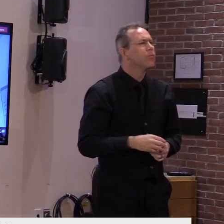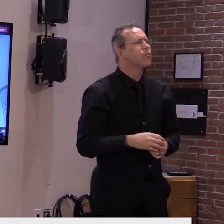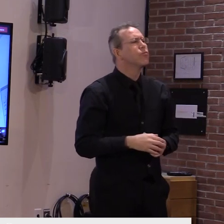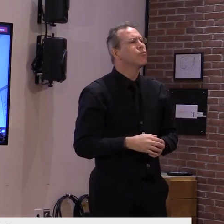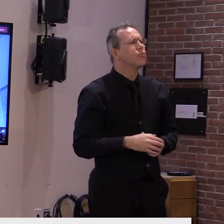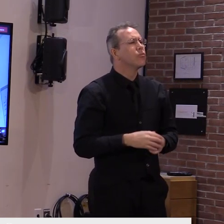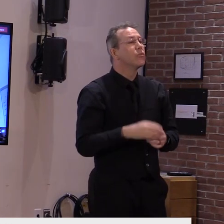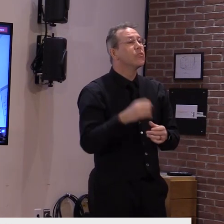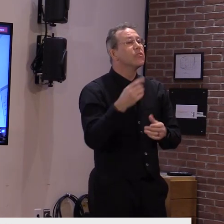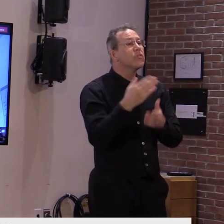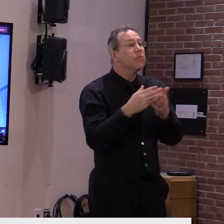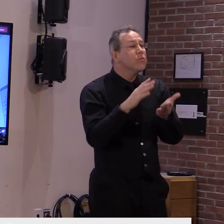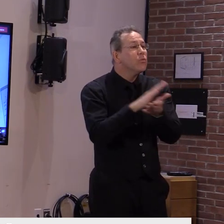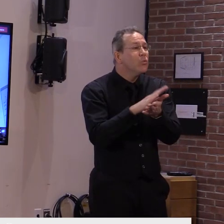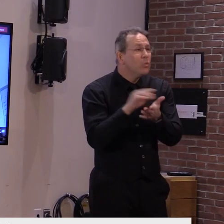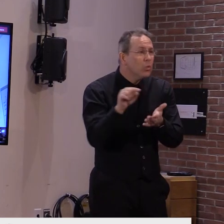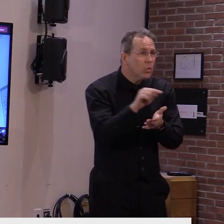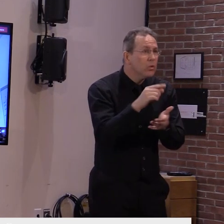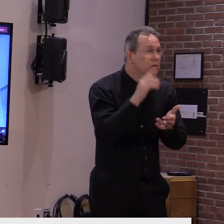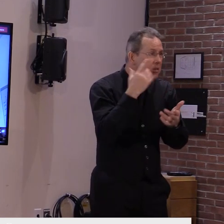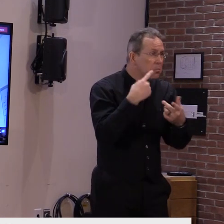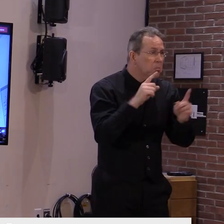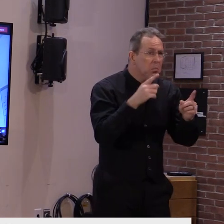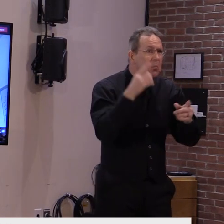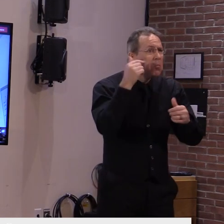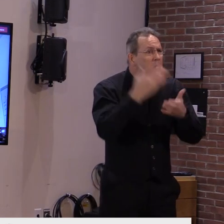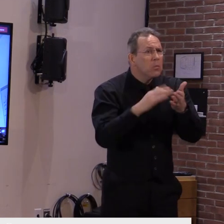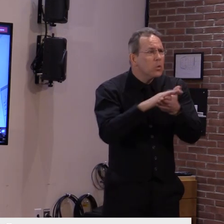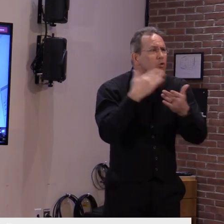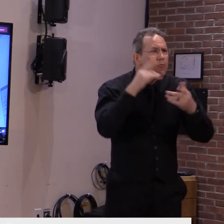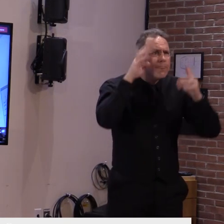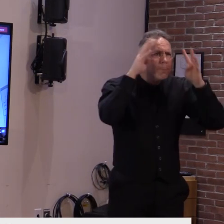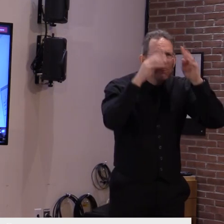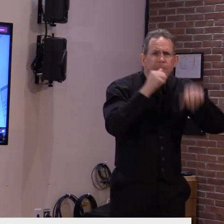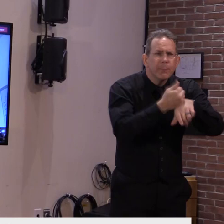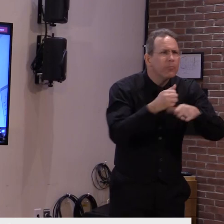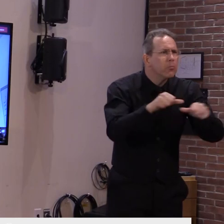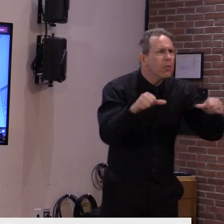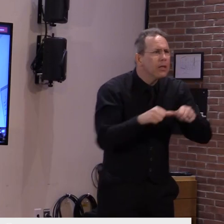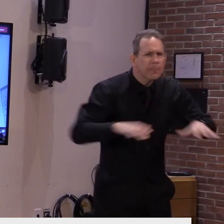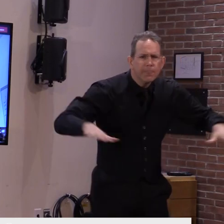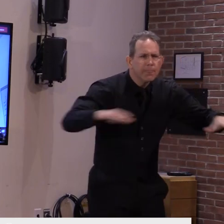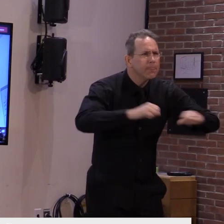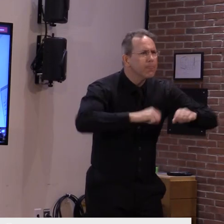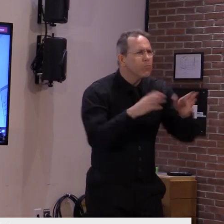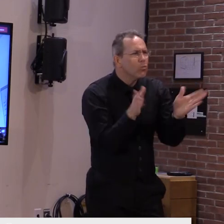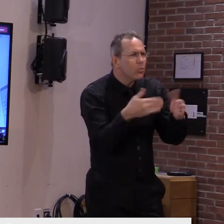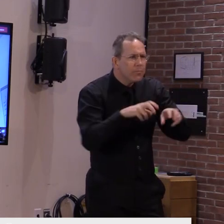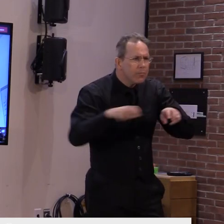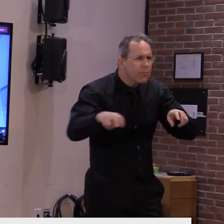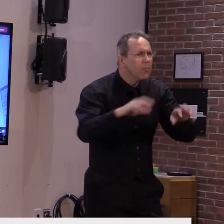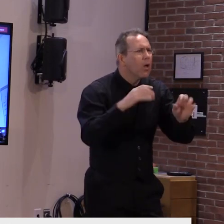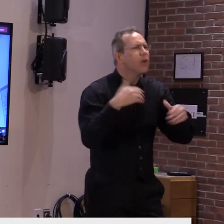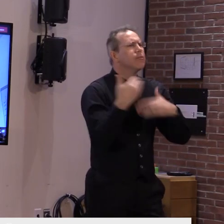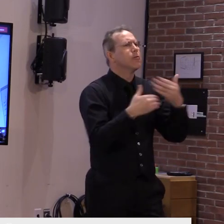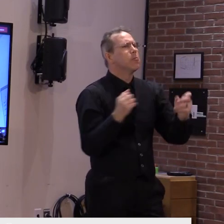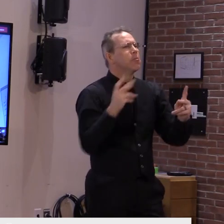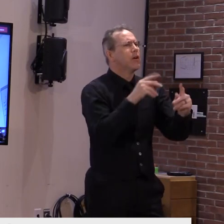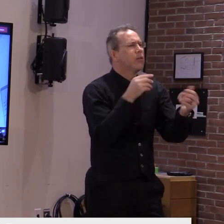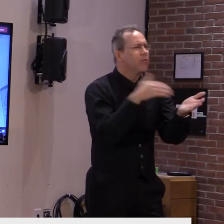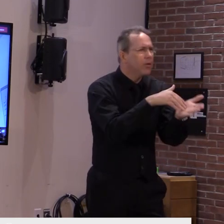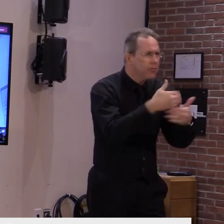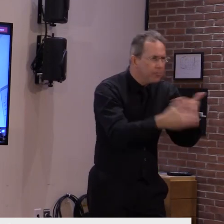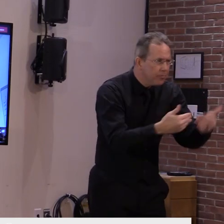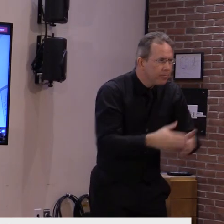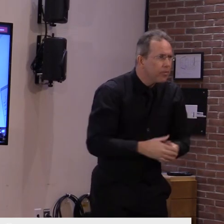space issues, but also can be seen as a very effective recovery strategy in itself. Think back to when you were in sixth grade and try to